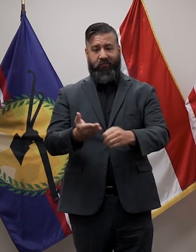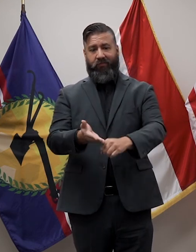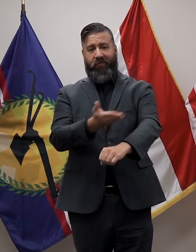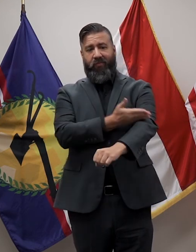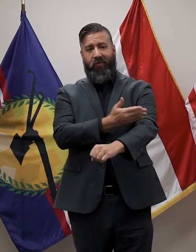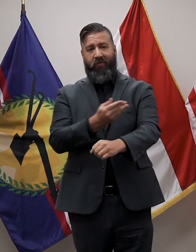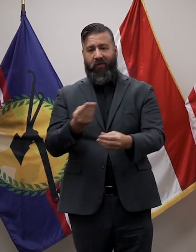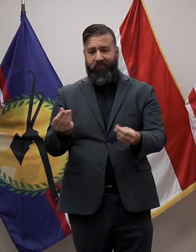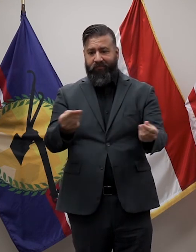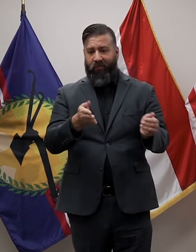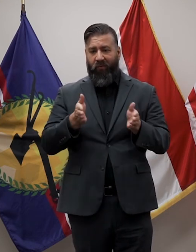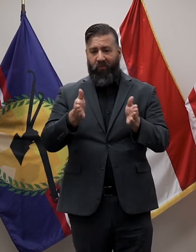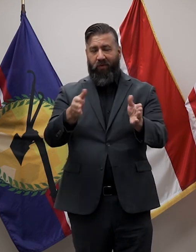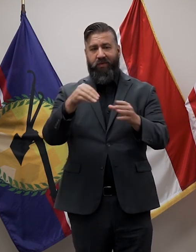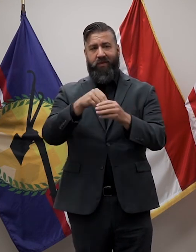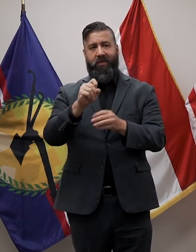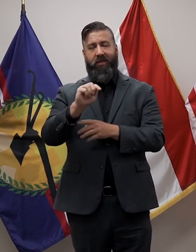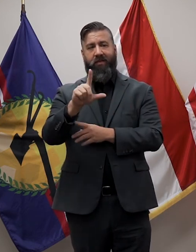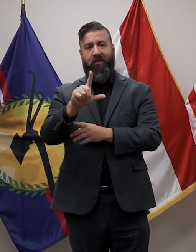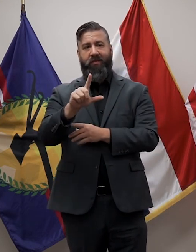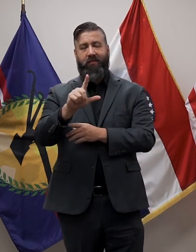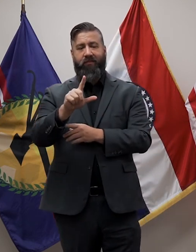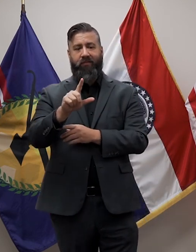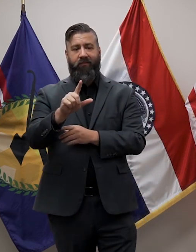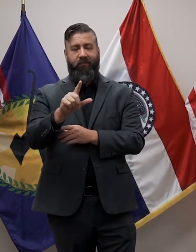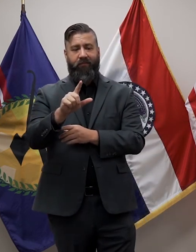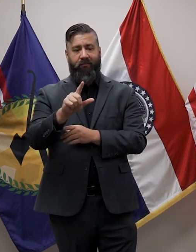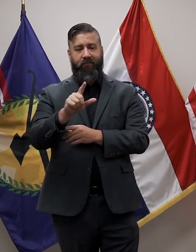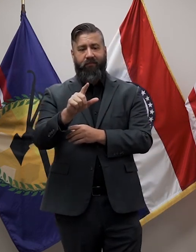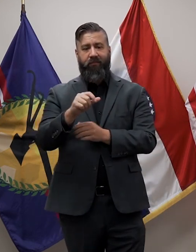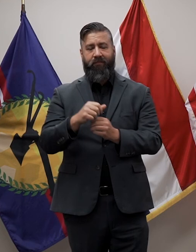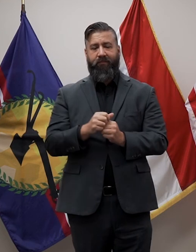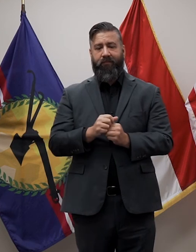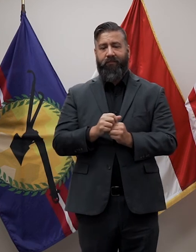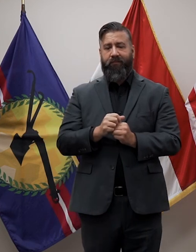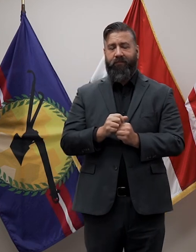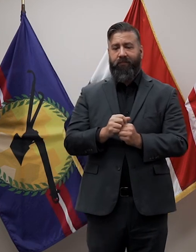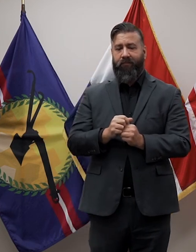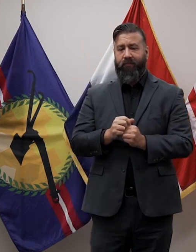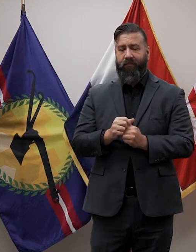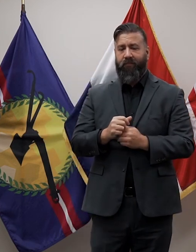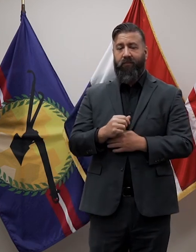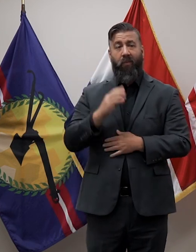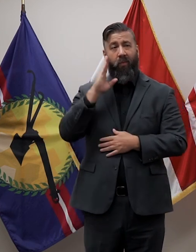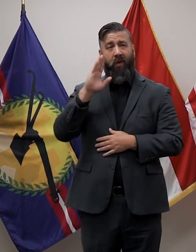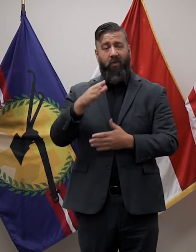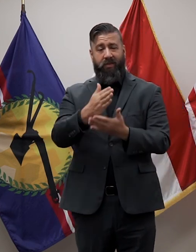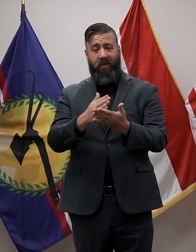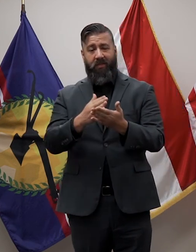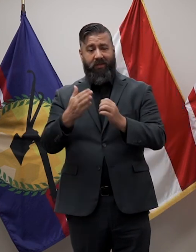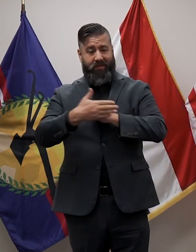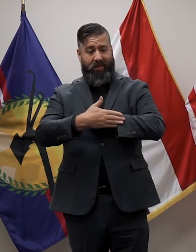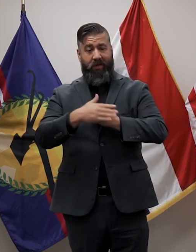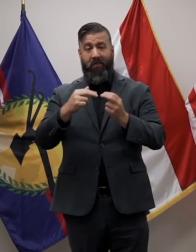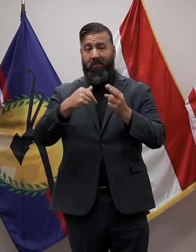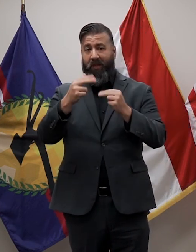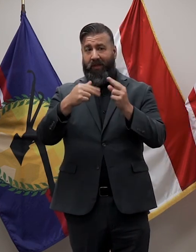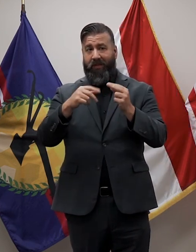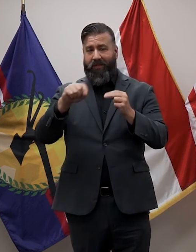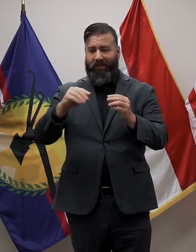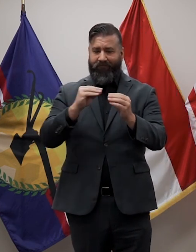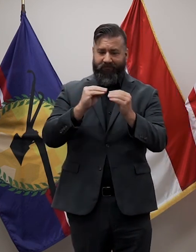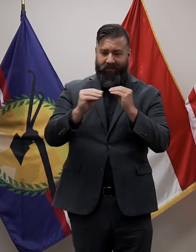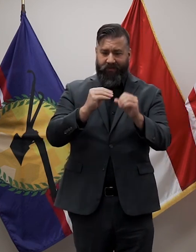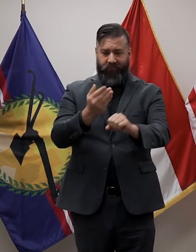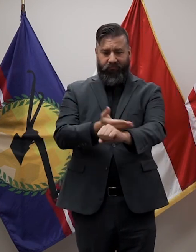our arterial roads in St. Louis County. We know that some of our county buildings are in need of repair, and there's